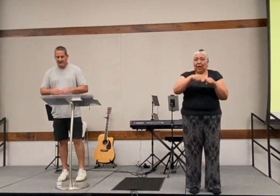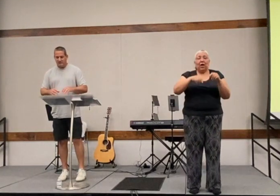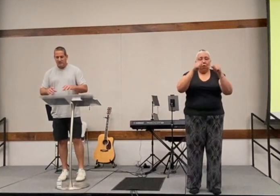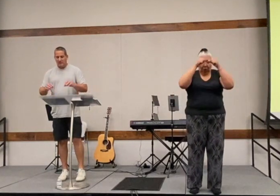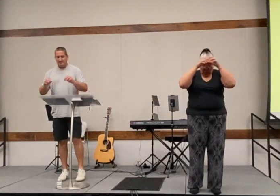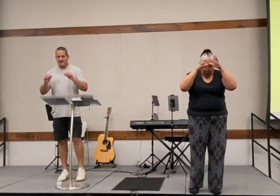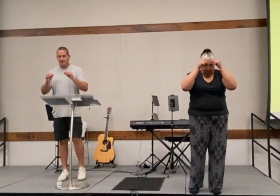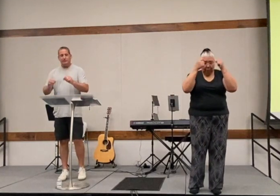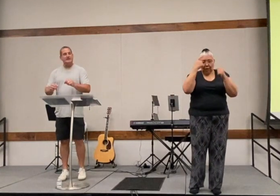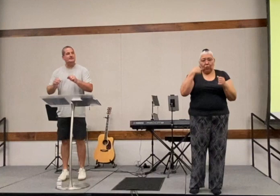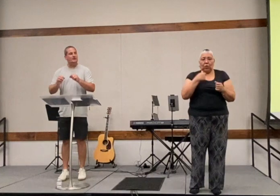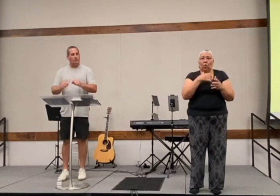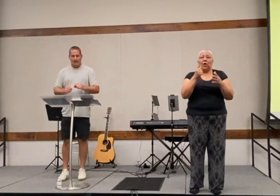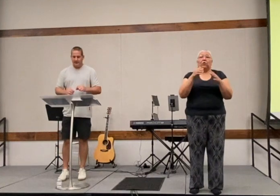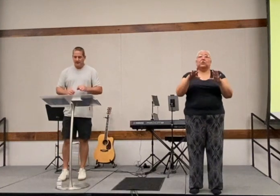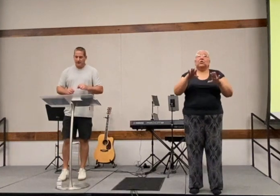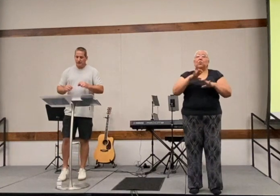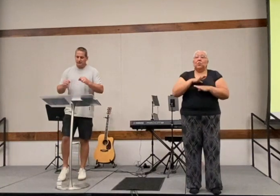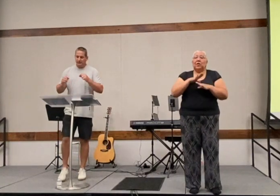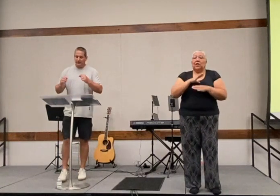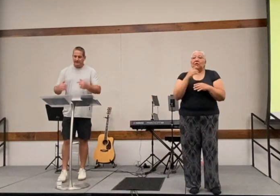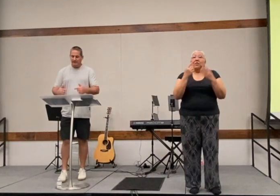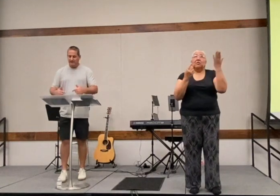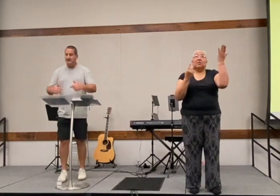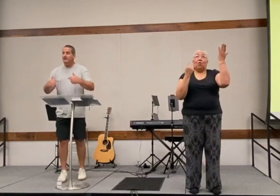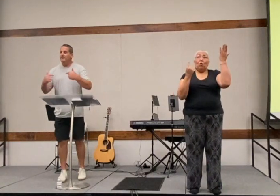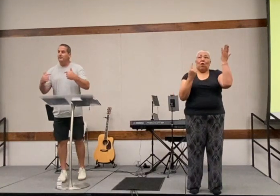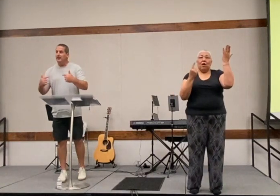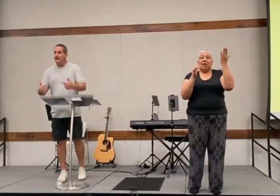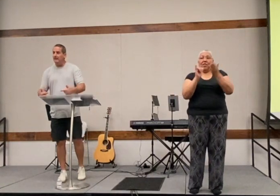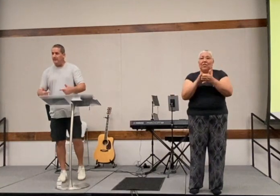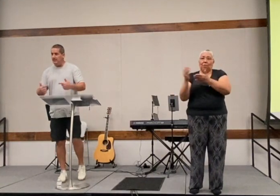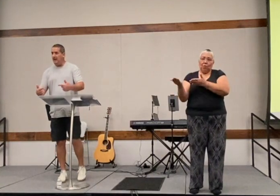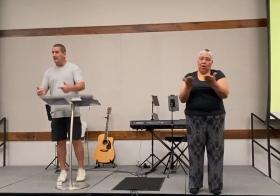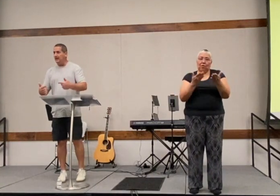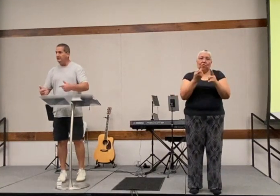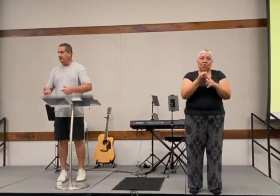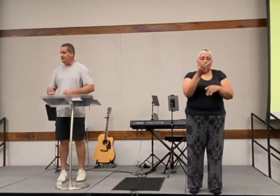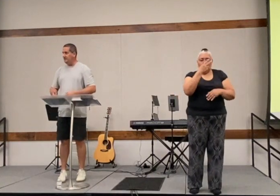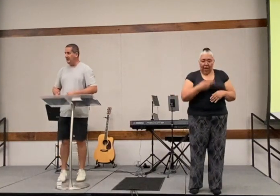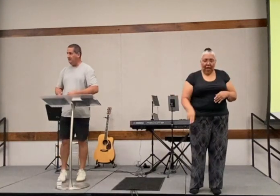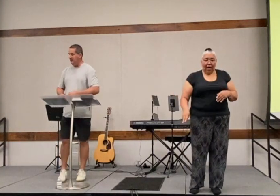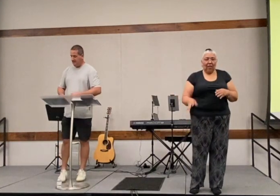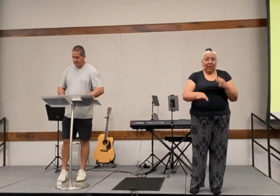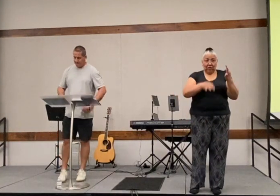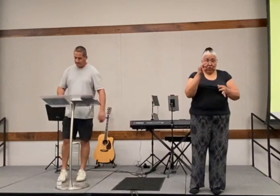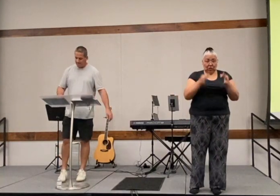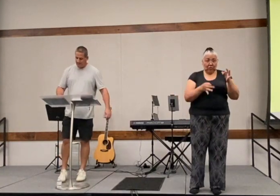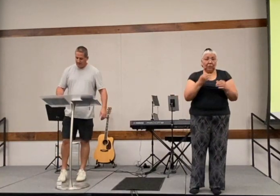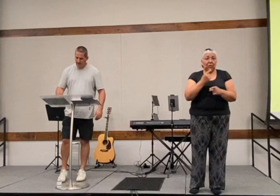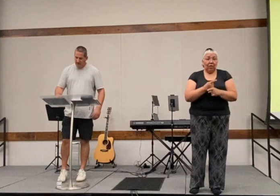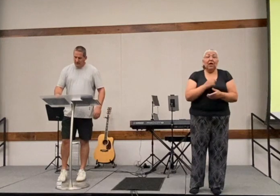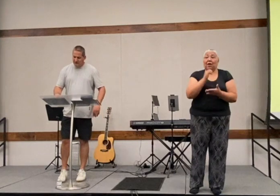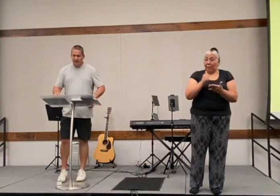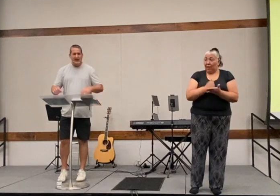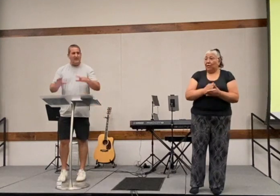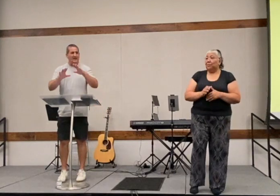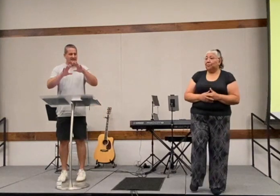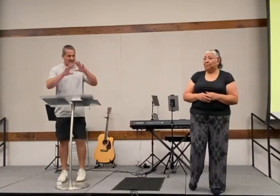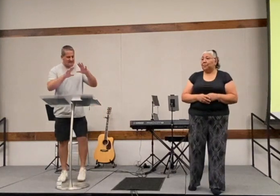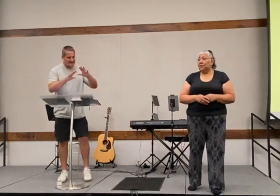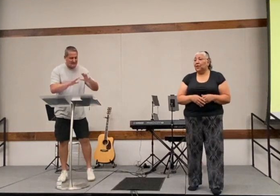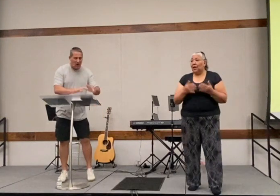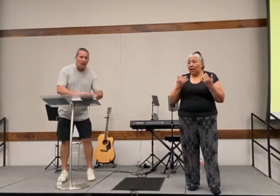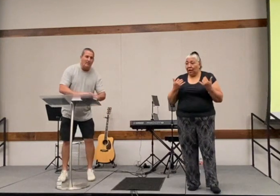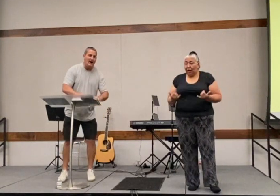obey because we want to please the one who delivered us from hell and judgment. Amen? Right. Amen. So there